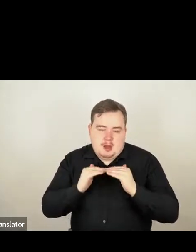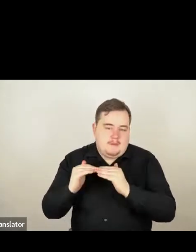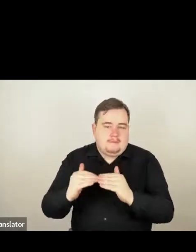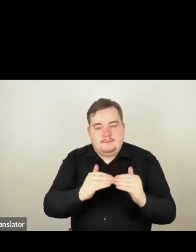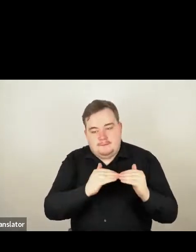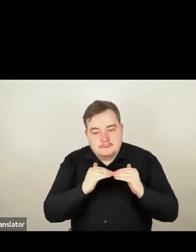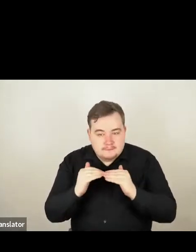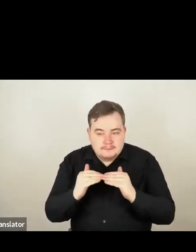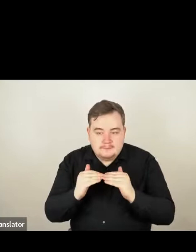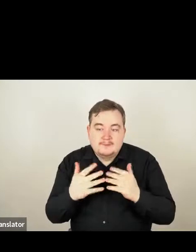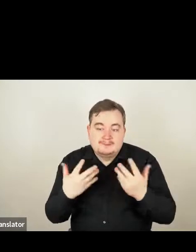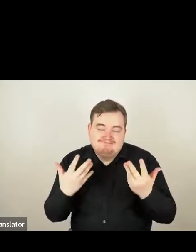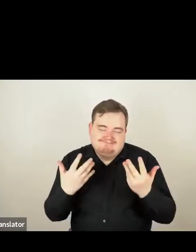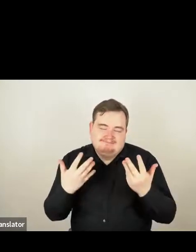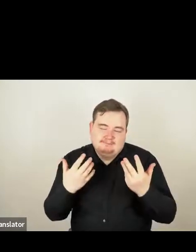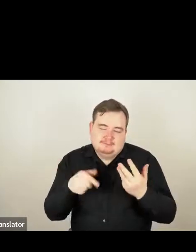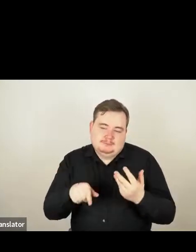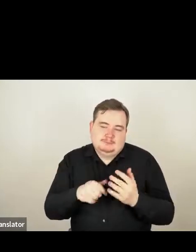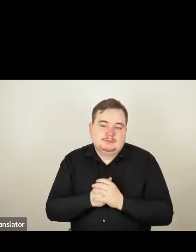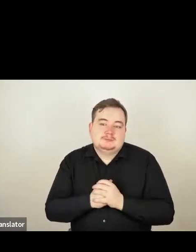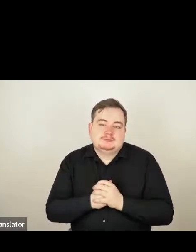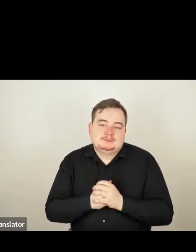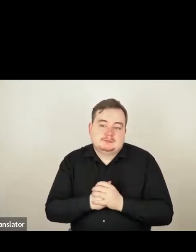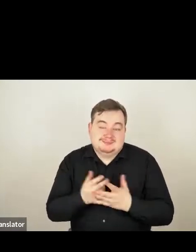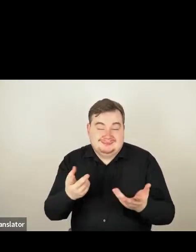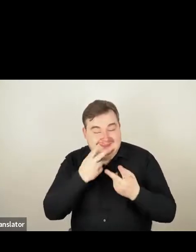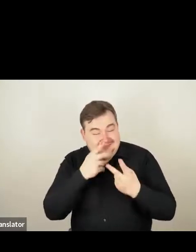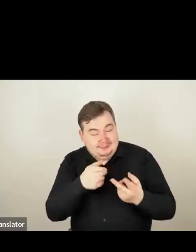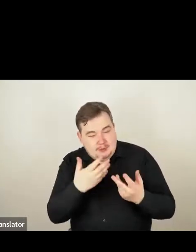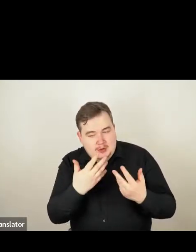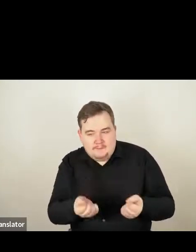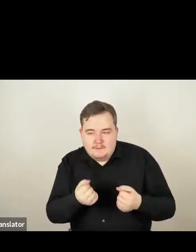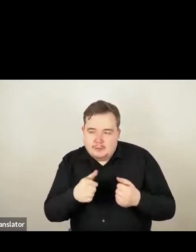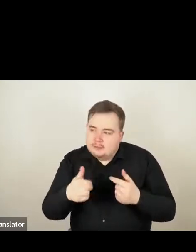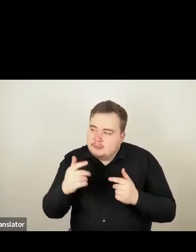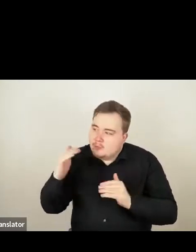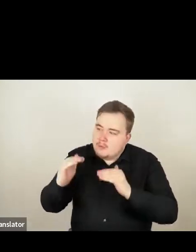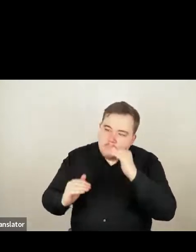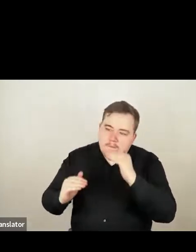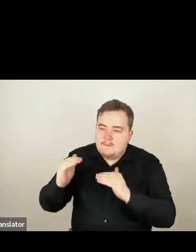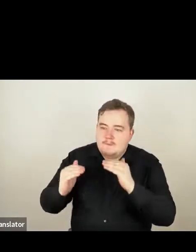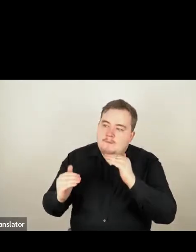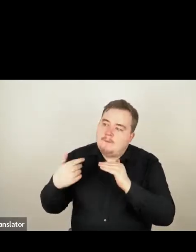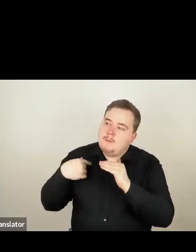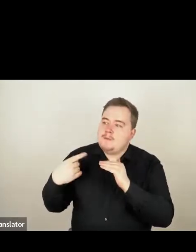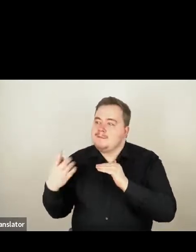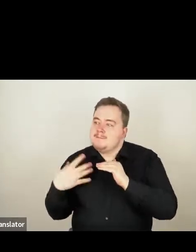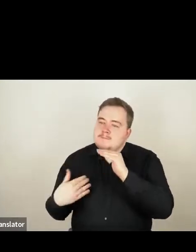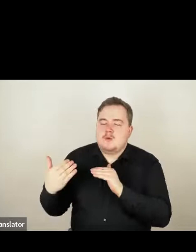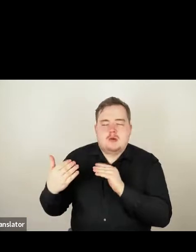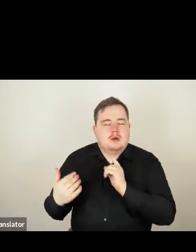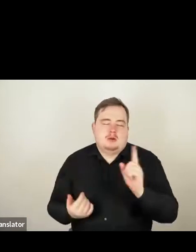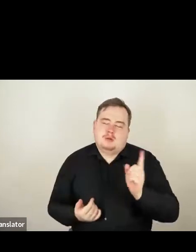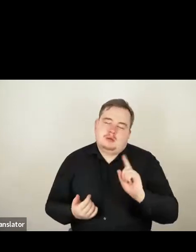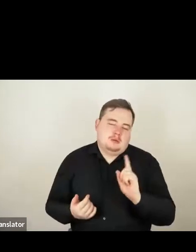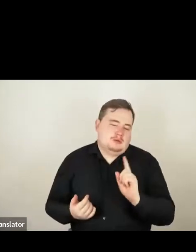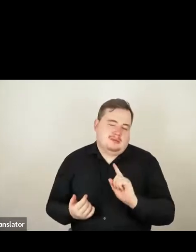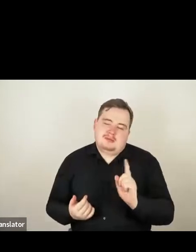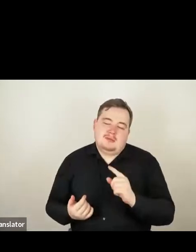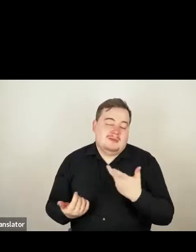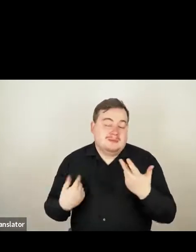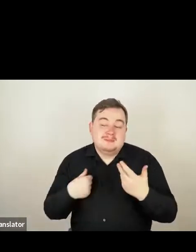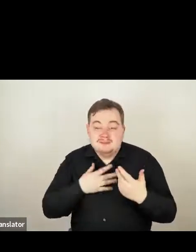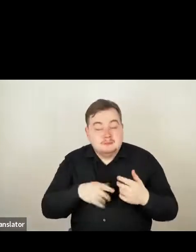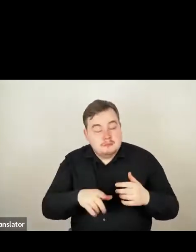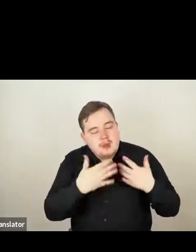to be looking not just at an overall figure, but looking at different aspects. What is one political party doing that's been